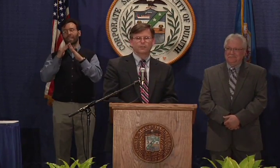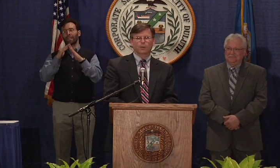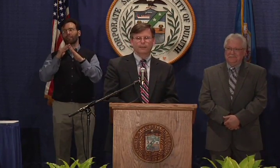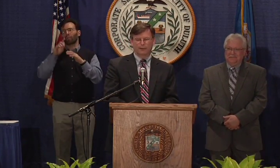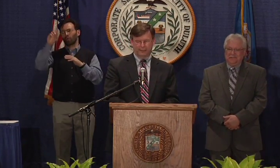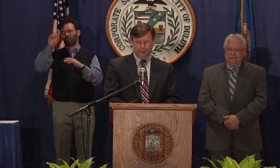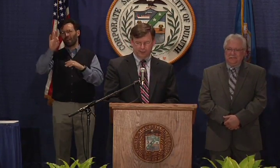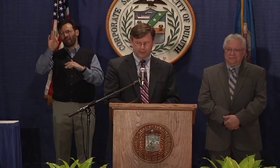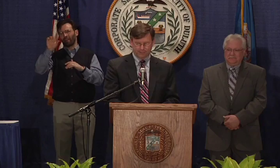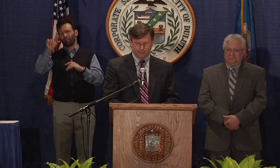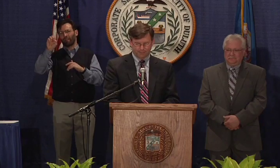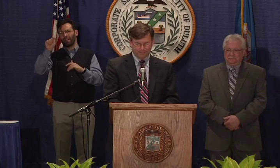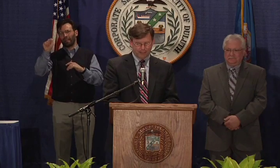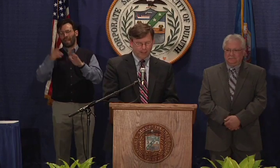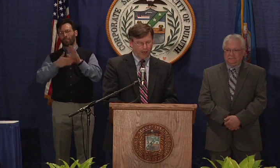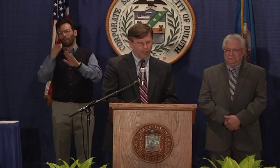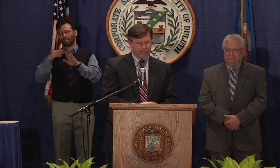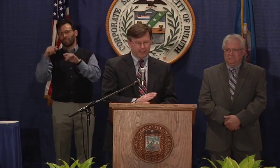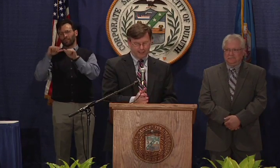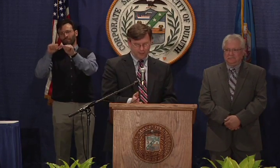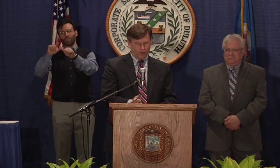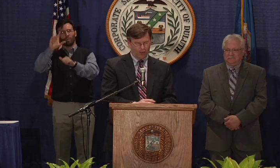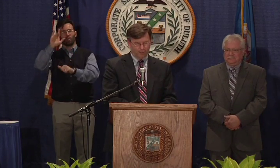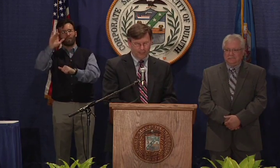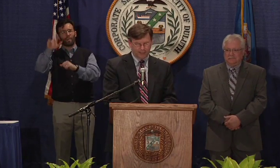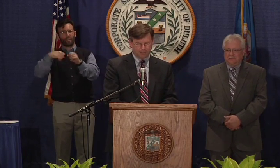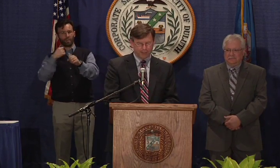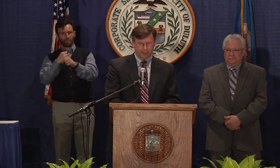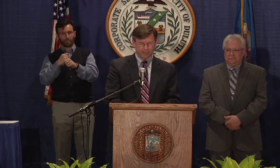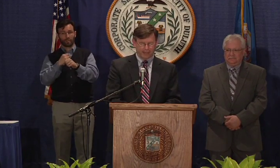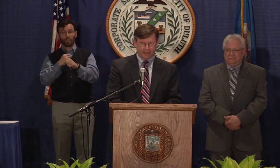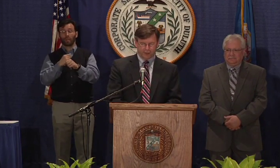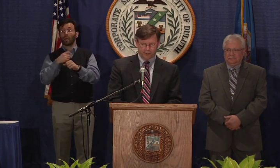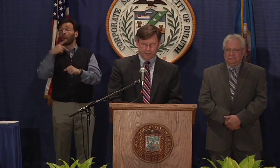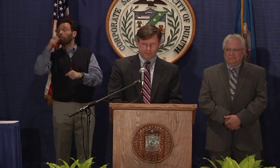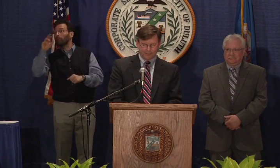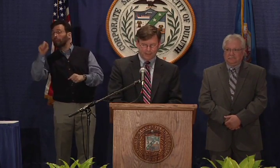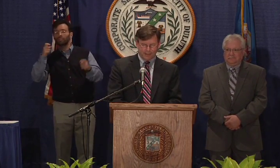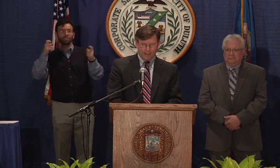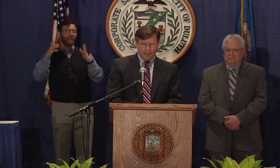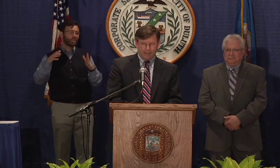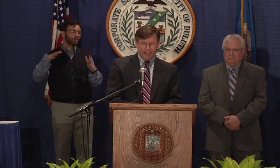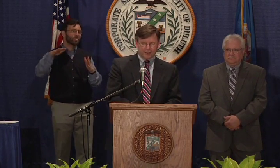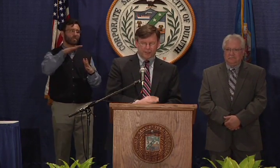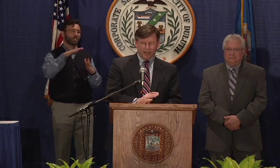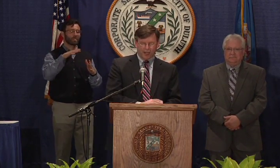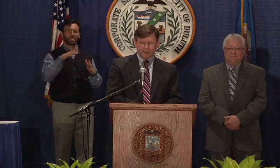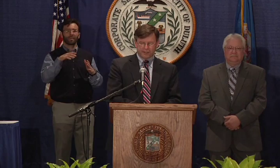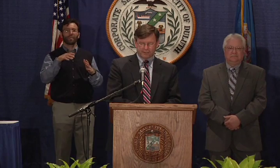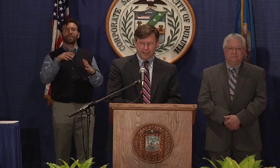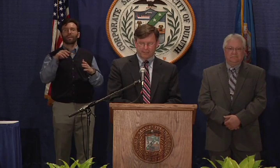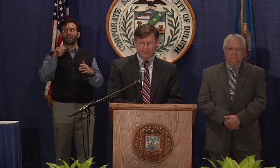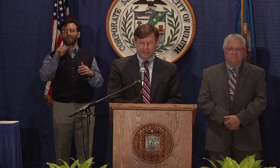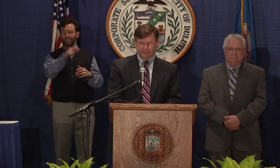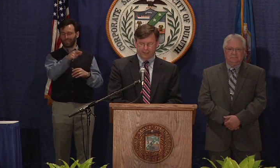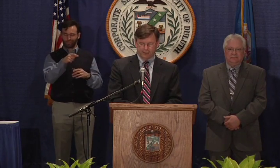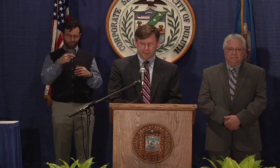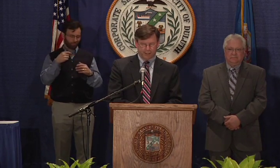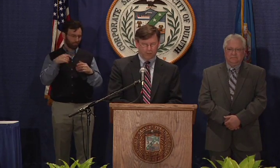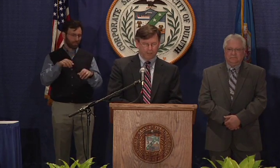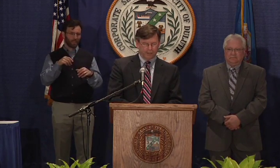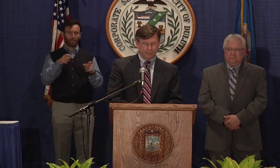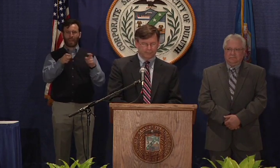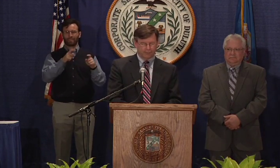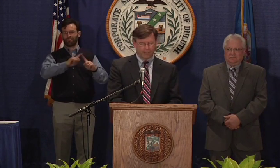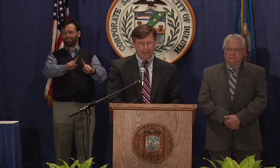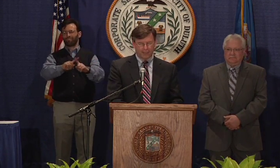for about 25 years. Arlie, as he is called by his peers, managers, manages hundreds of types of city vehicles